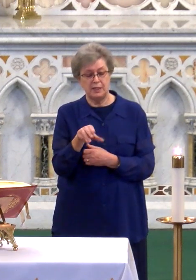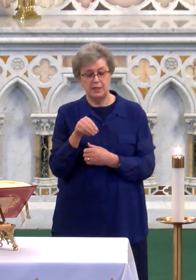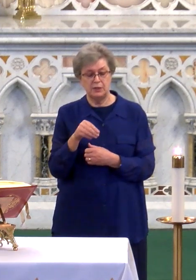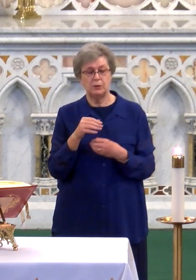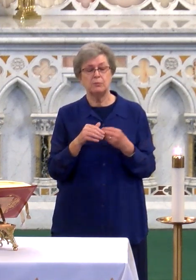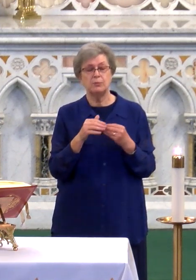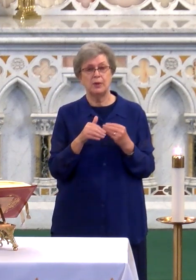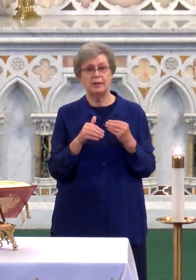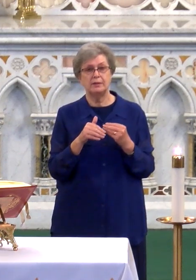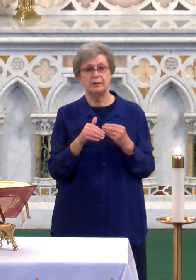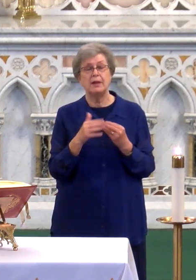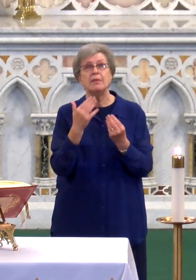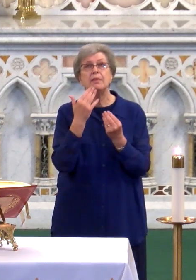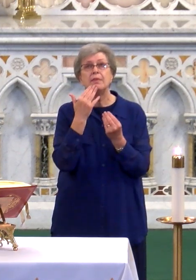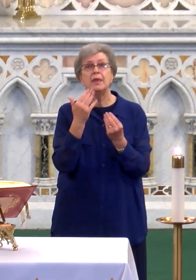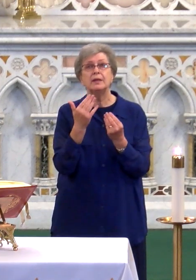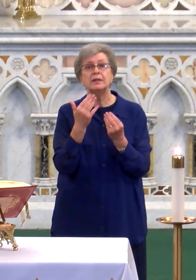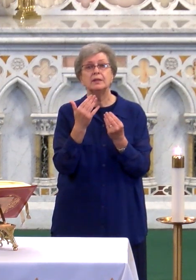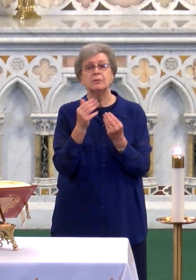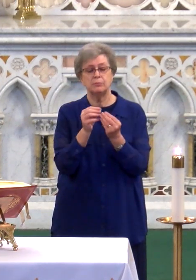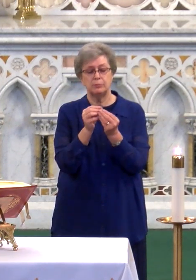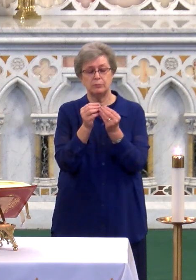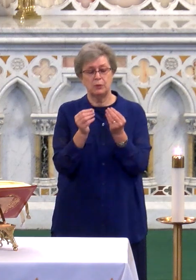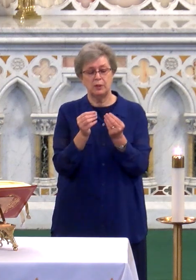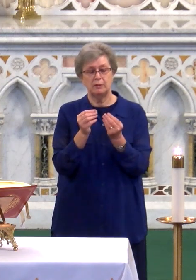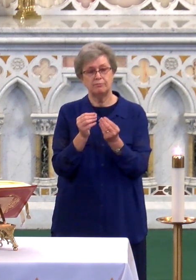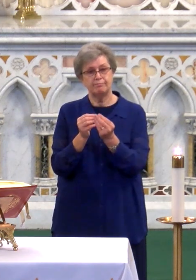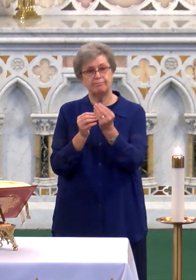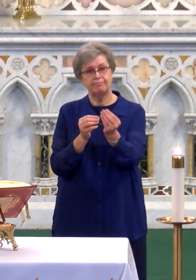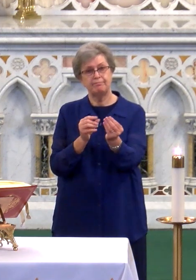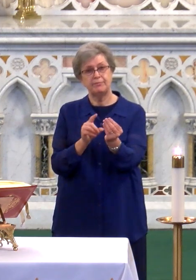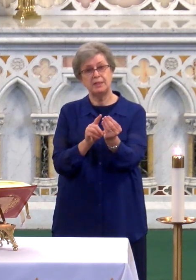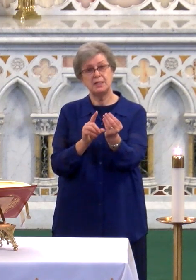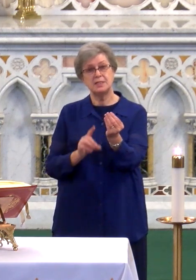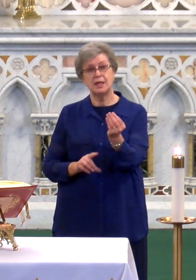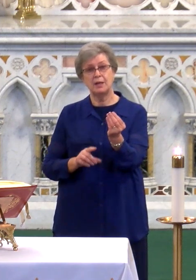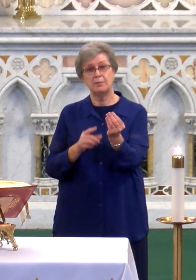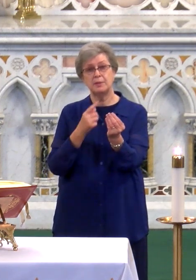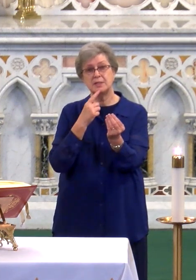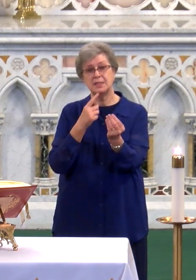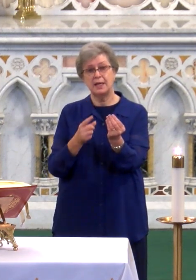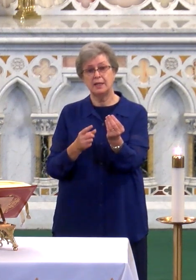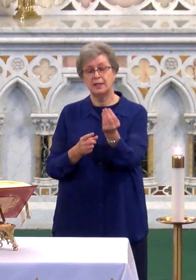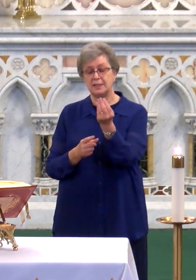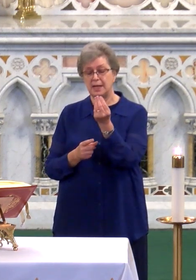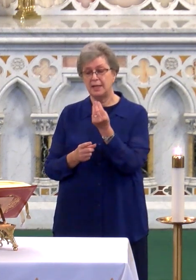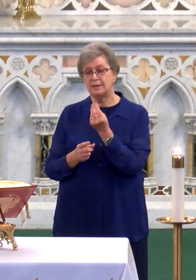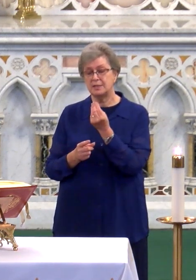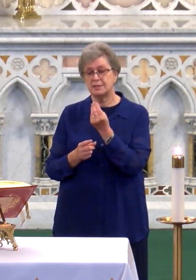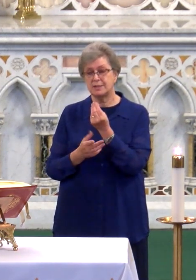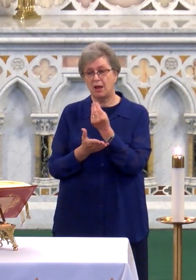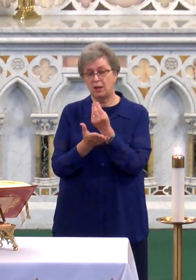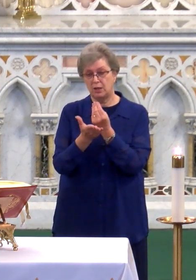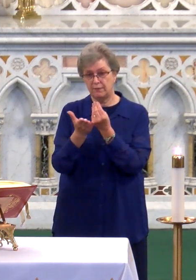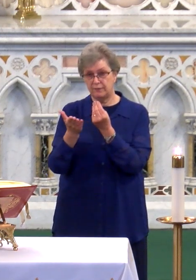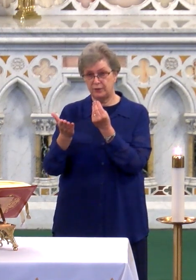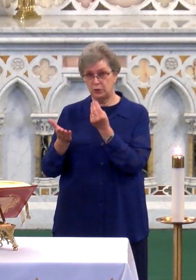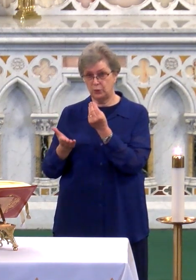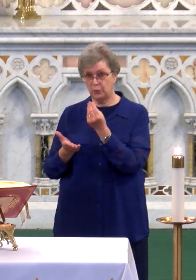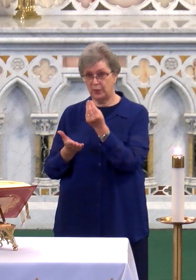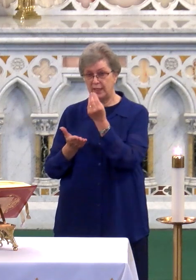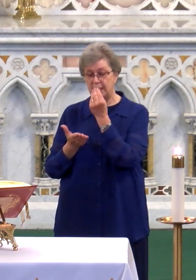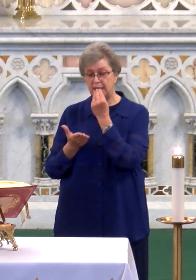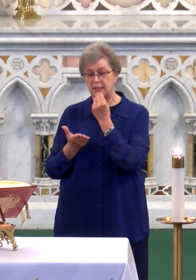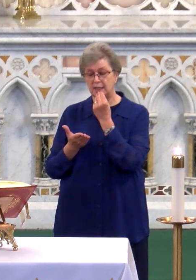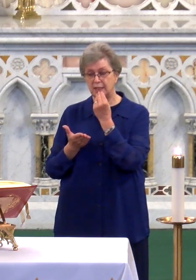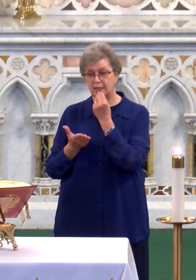bread, and giving thanks, broke it, and gave it to his disciples, saying, "Take this, all of you,